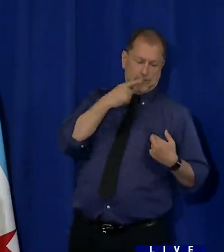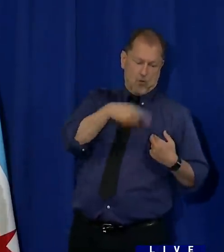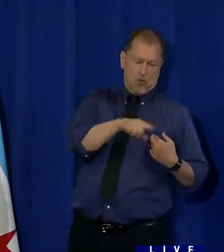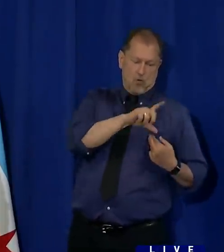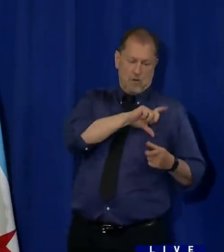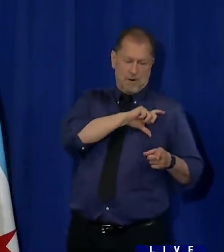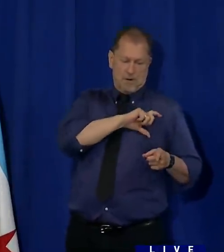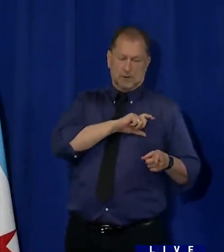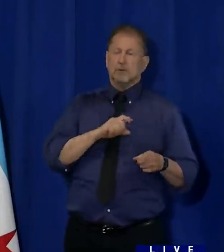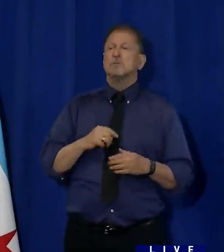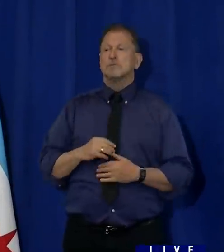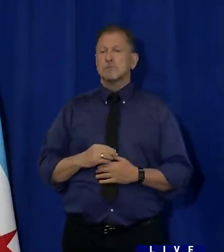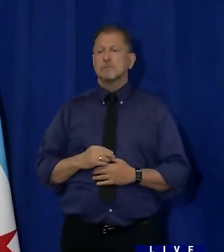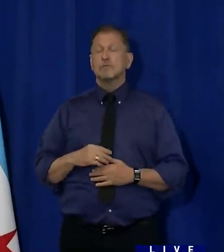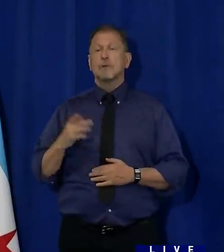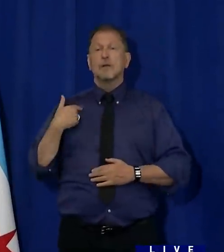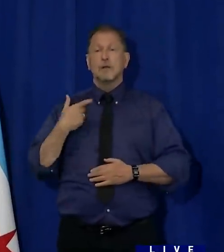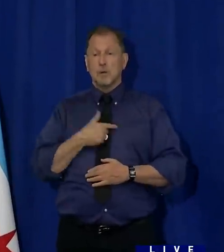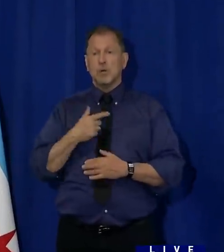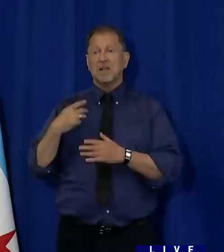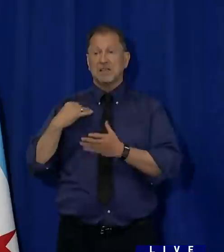And we had an exchange